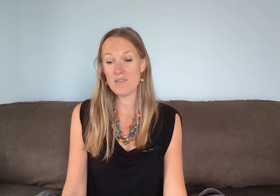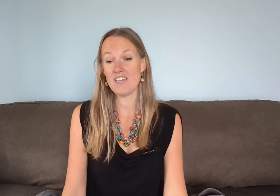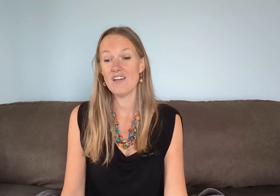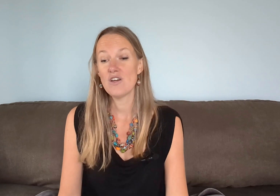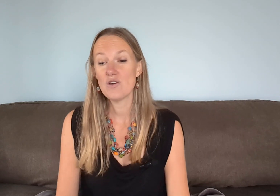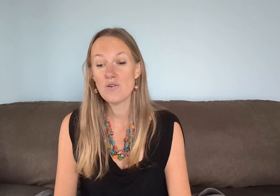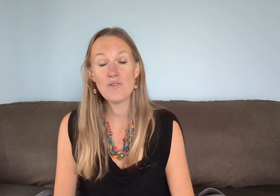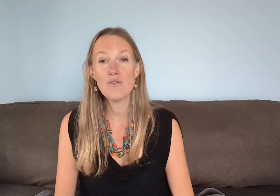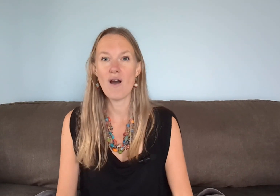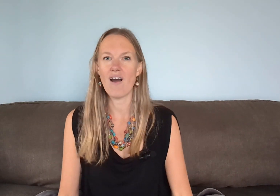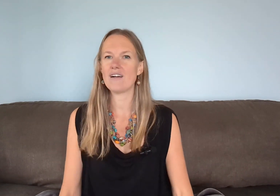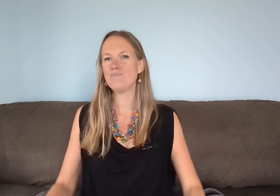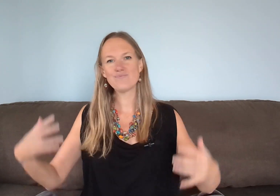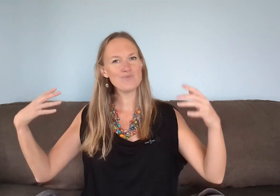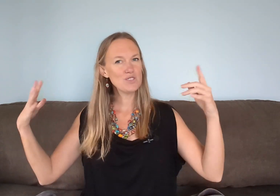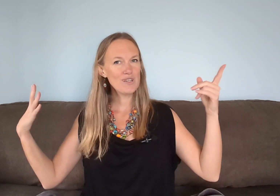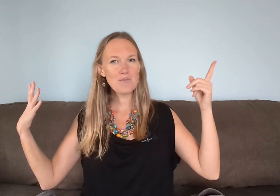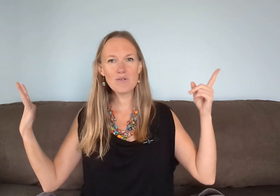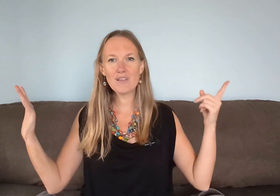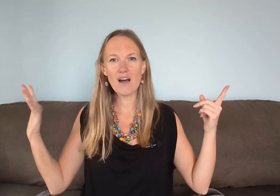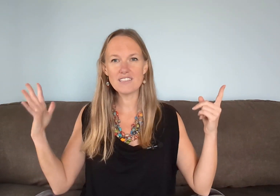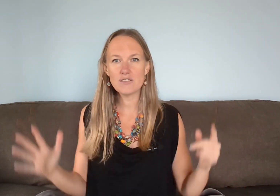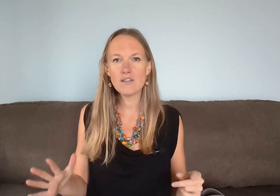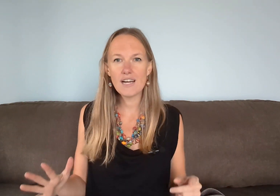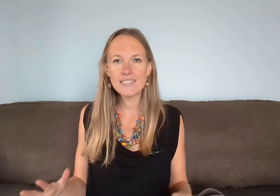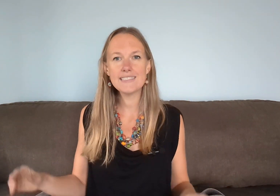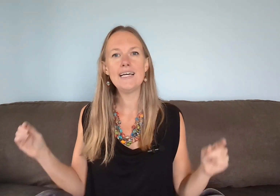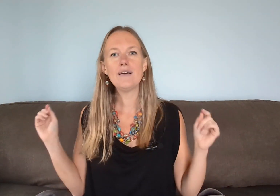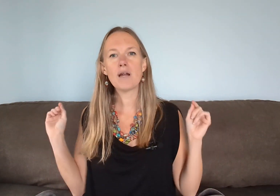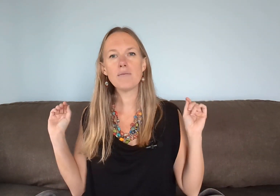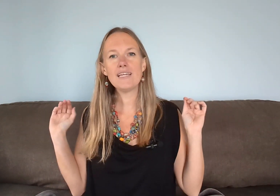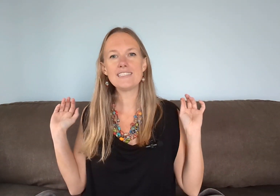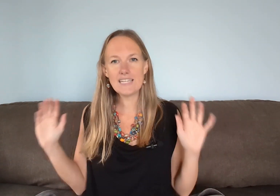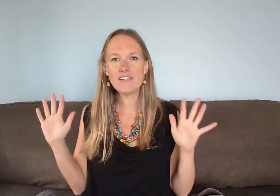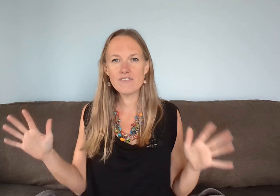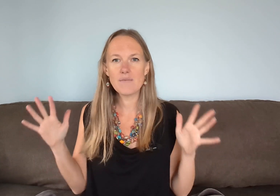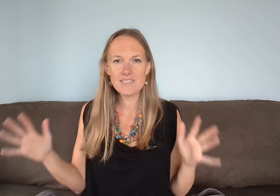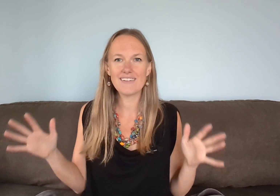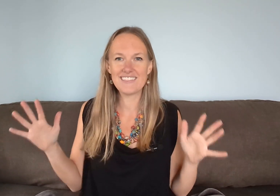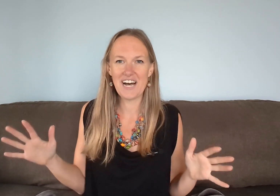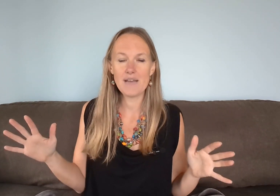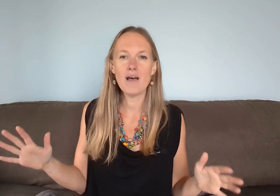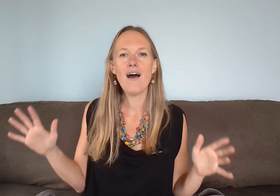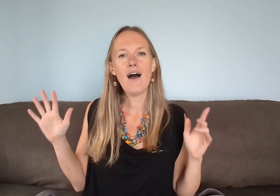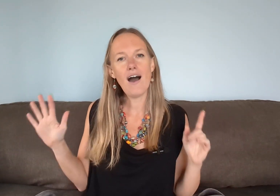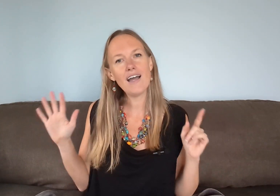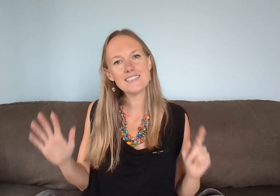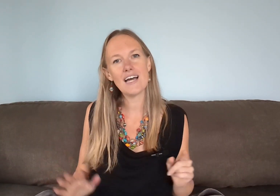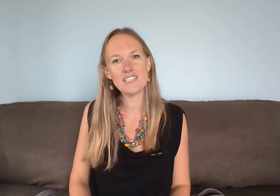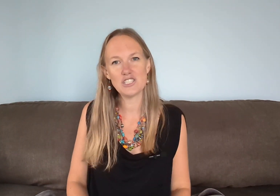me who you are. So I'm going to be really honest with you guys. Probably 75% of the time, I sign show